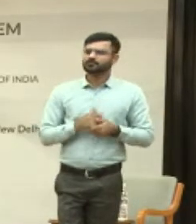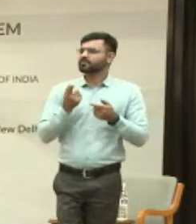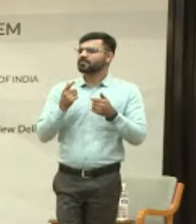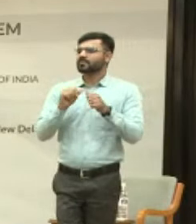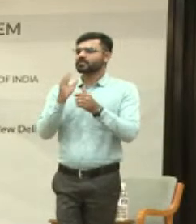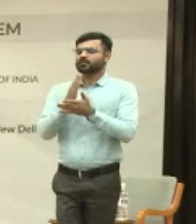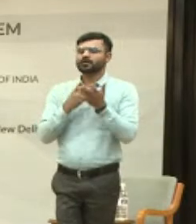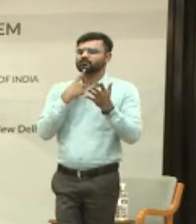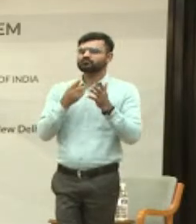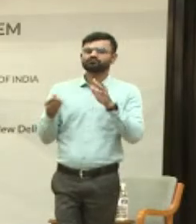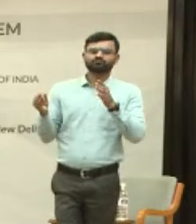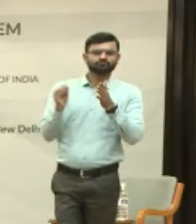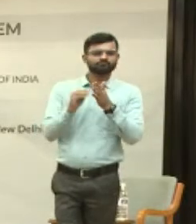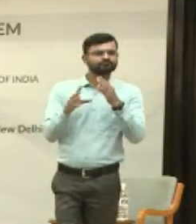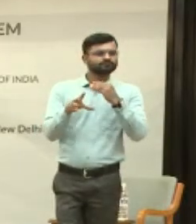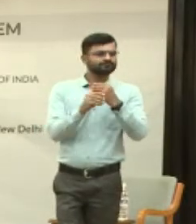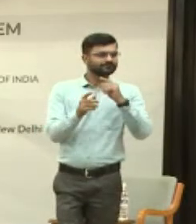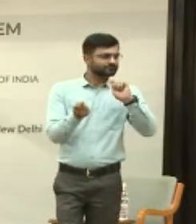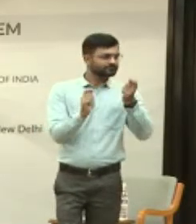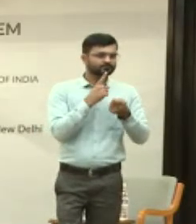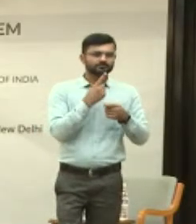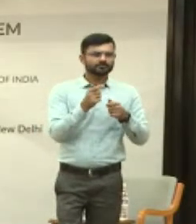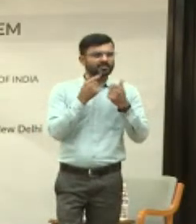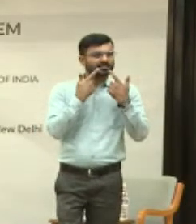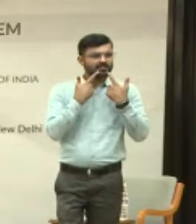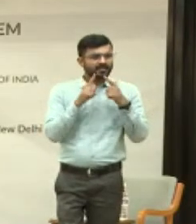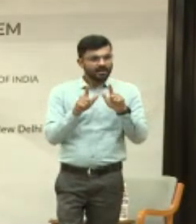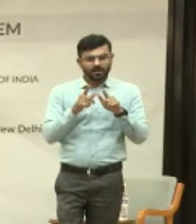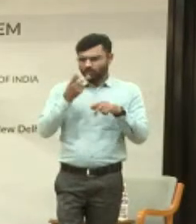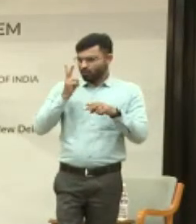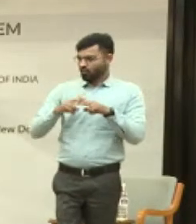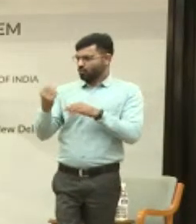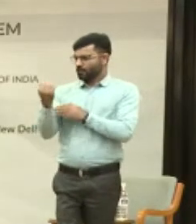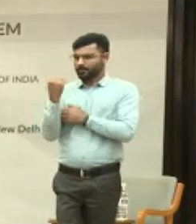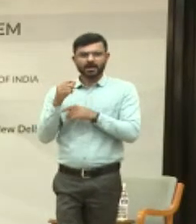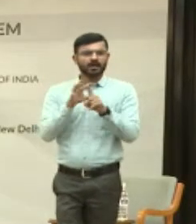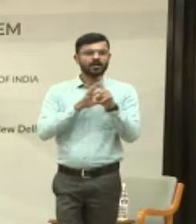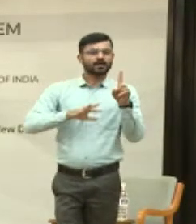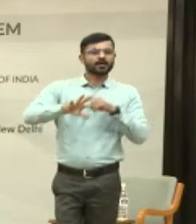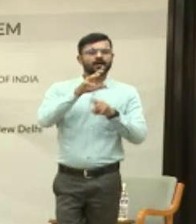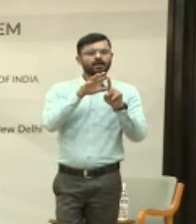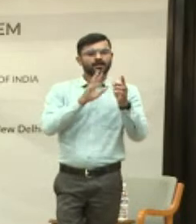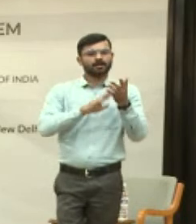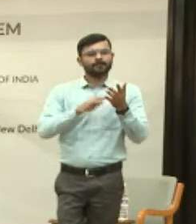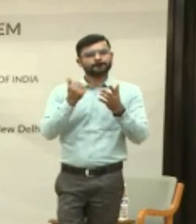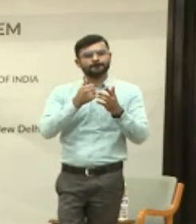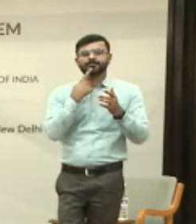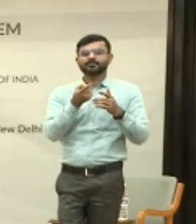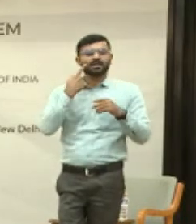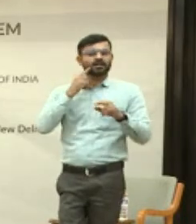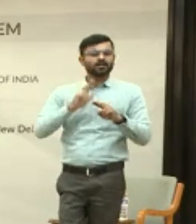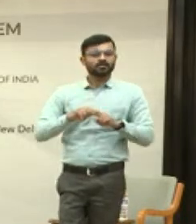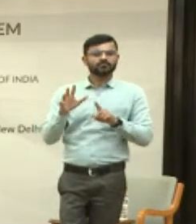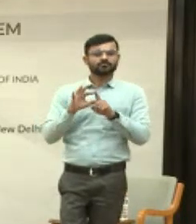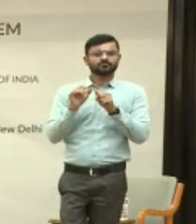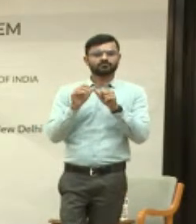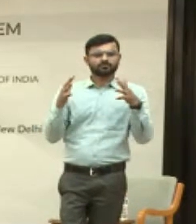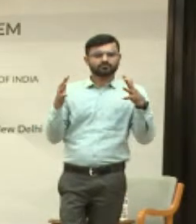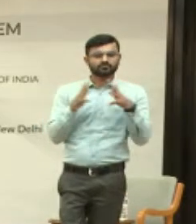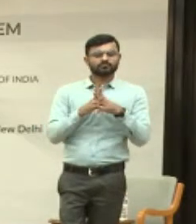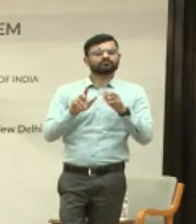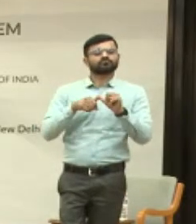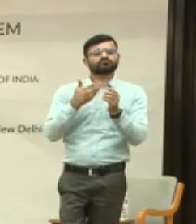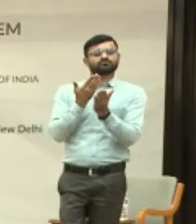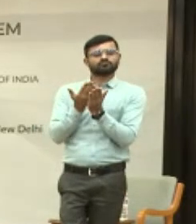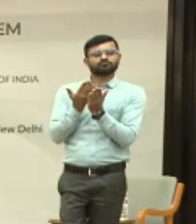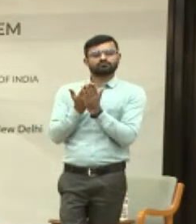act in substance does is that it allows powers to the district magistrate so that the laws that apply